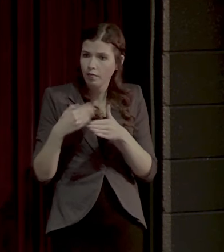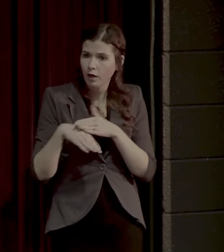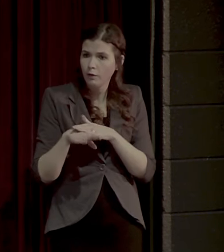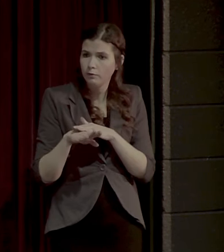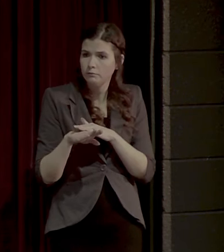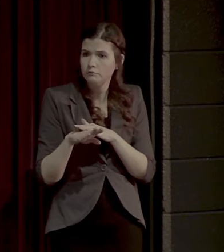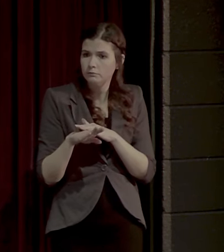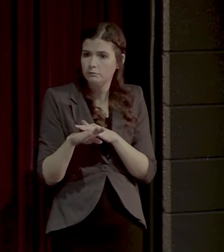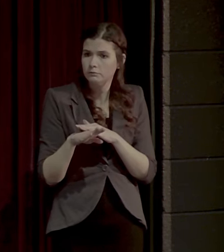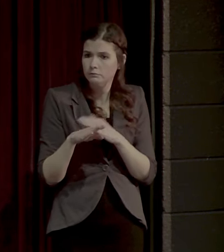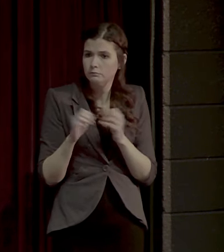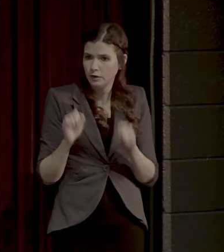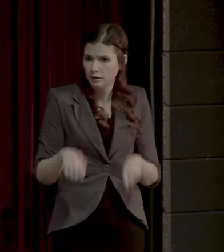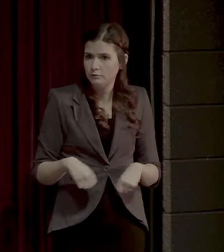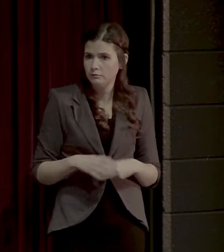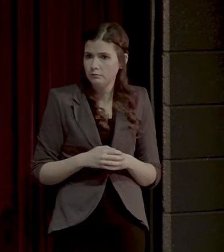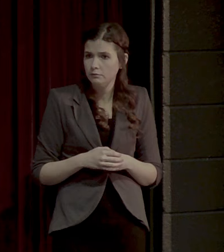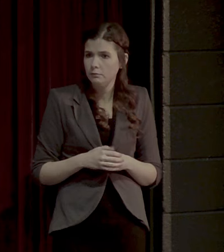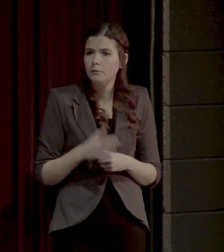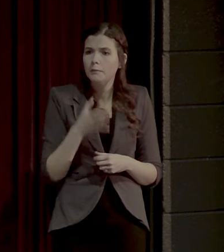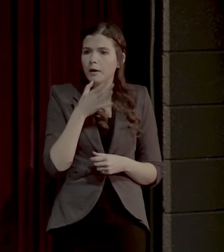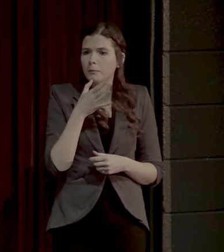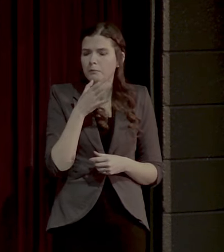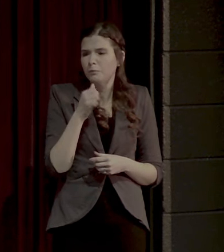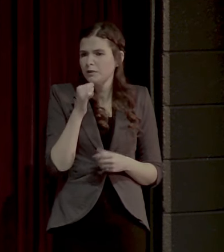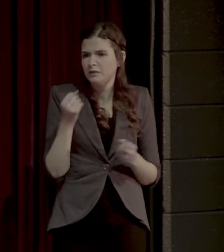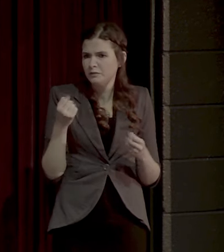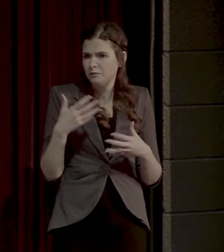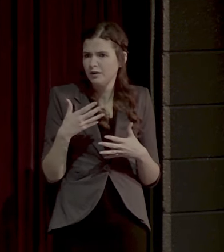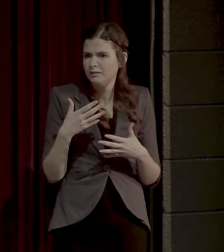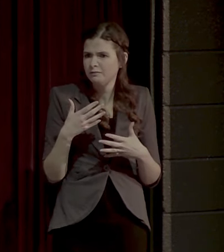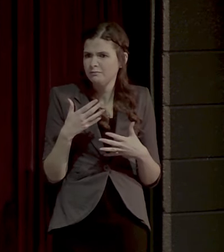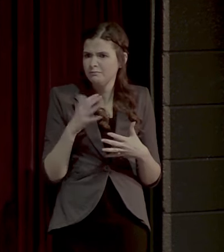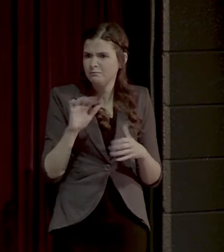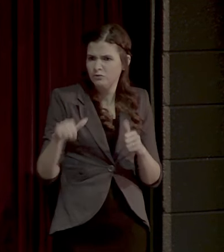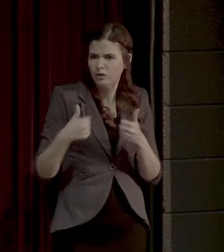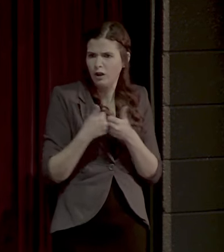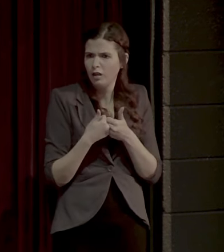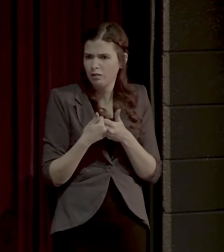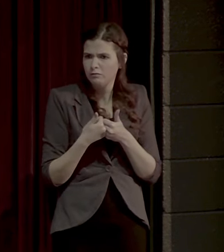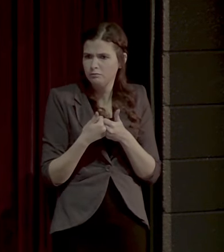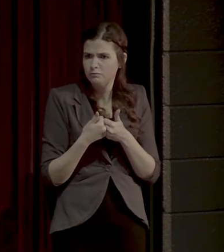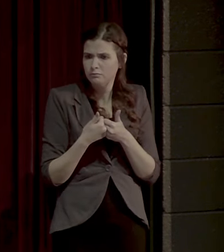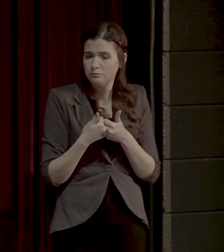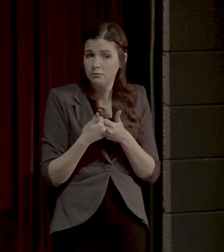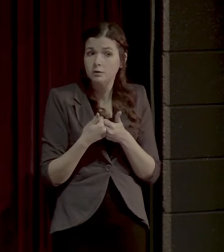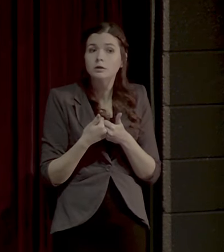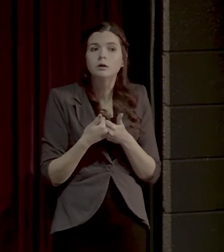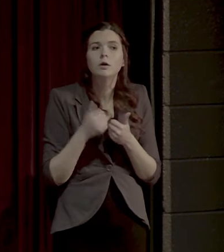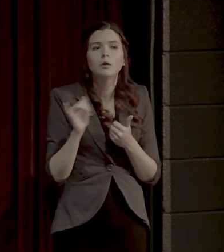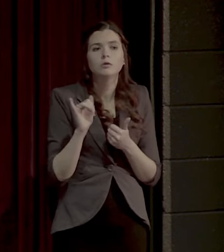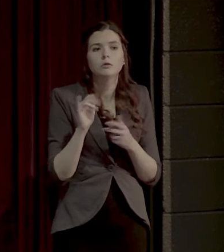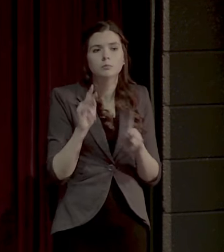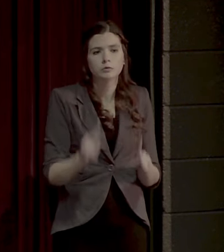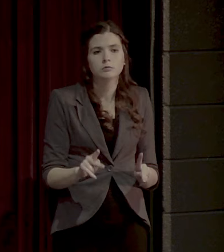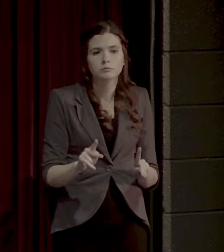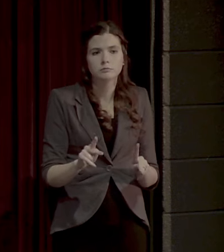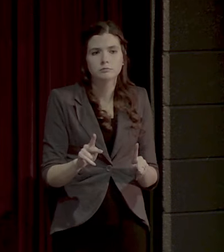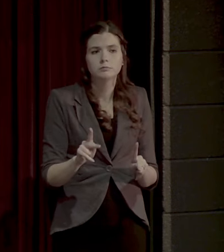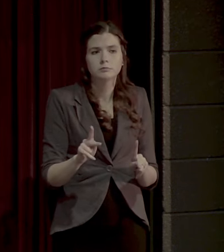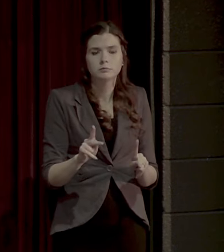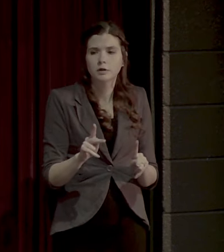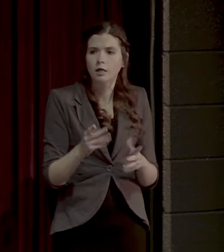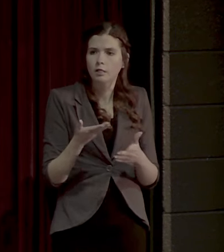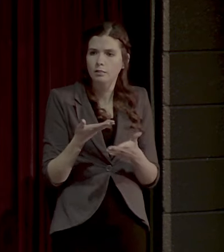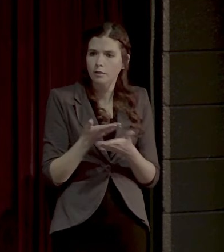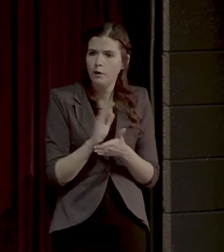My mom was someone who wasn't afraid to walk through a door, to take on a challenge. She was also someone who opened doors